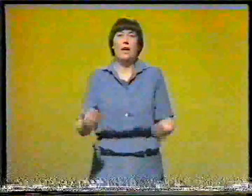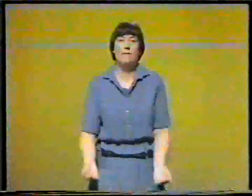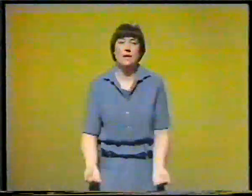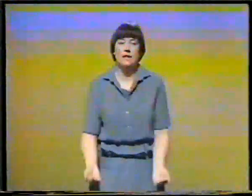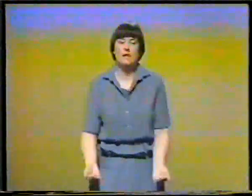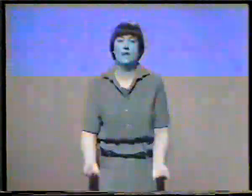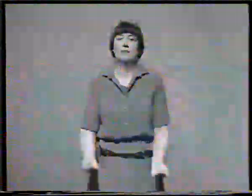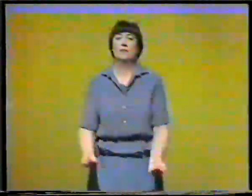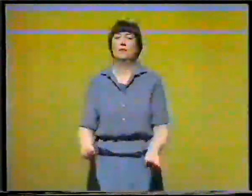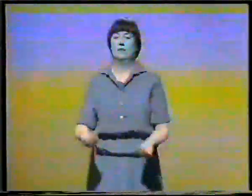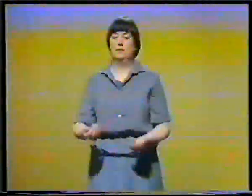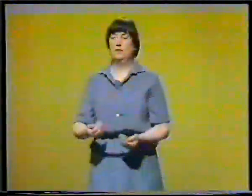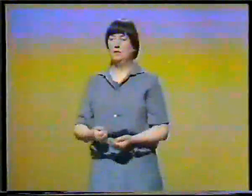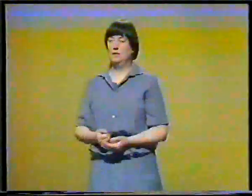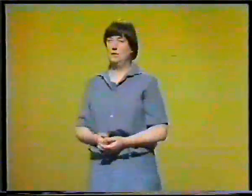Heavy.